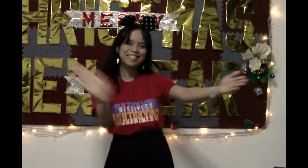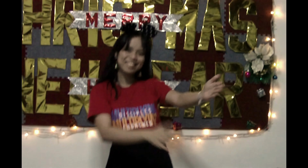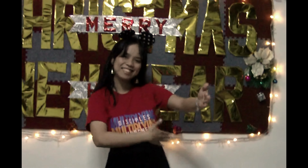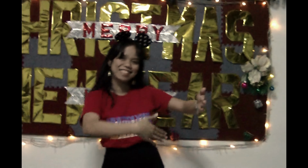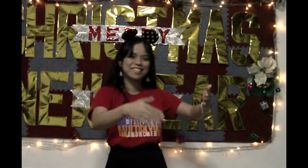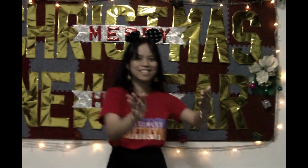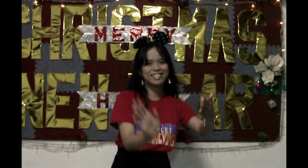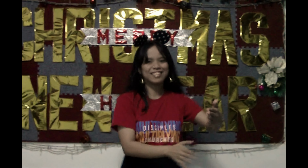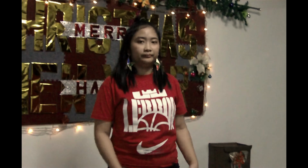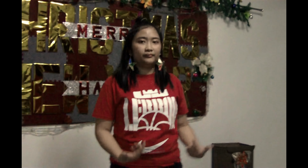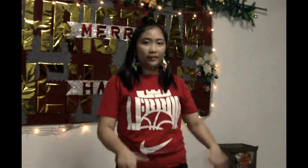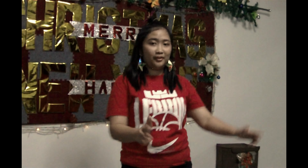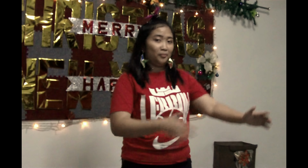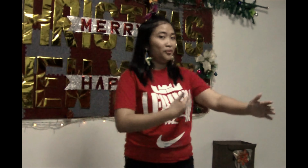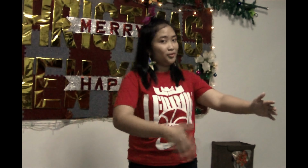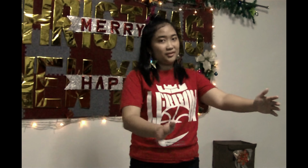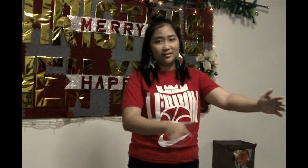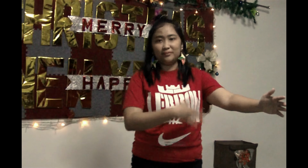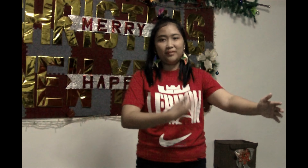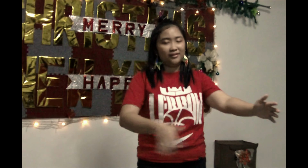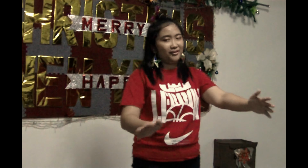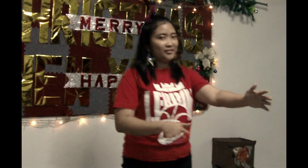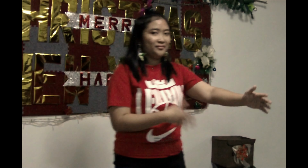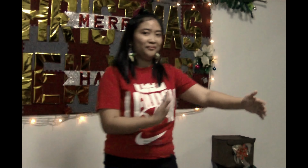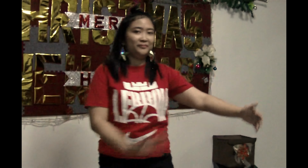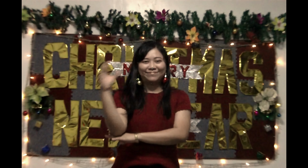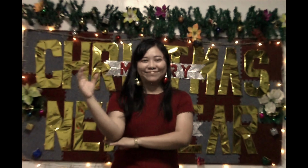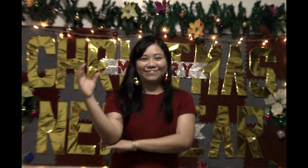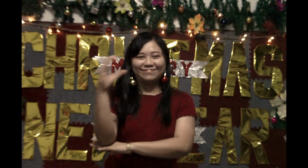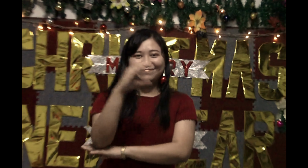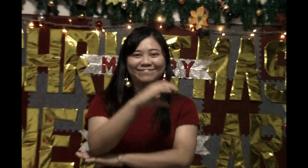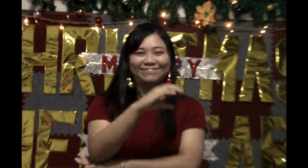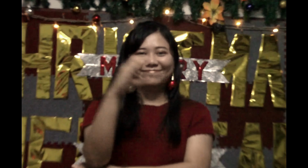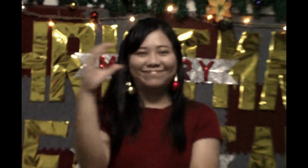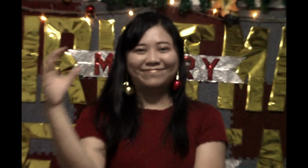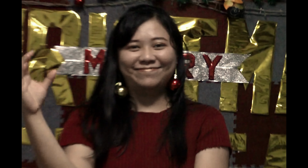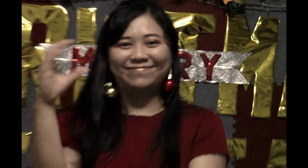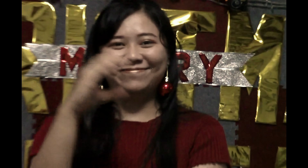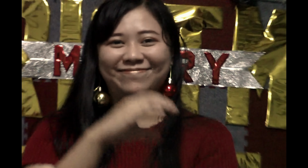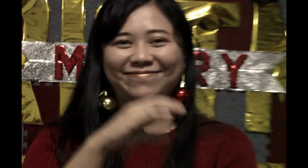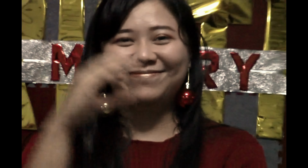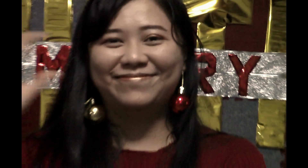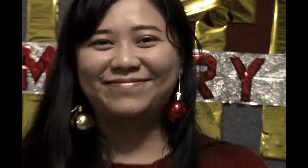sing, let the music ring It's Christmas Christmas